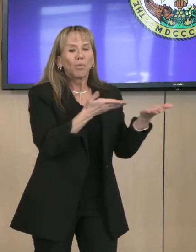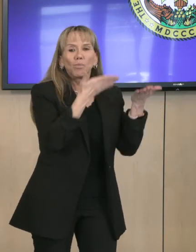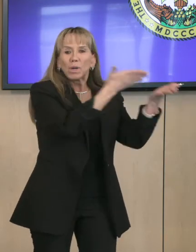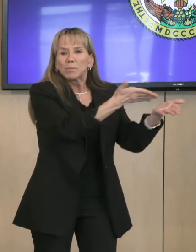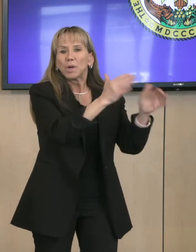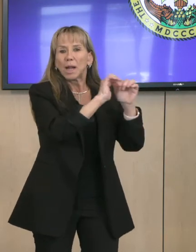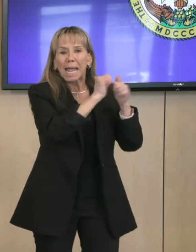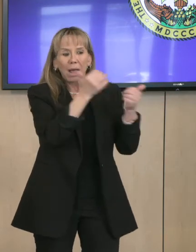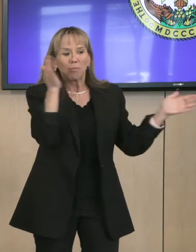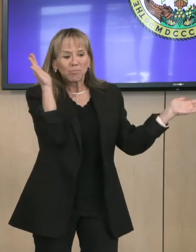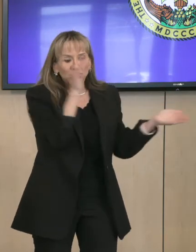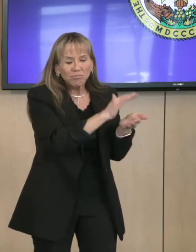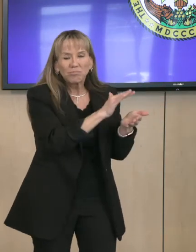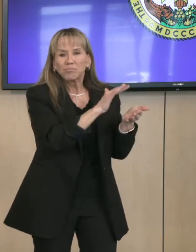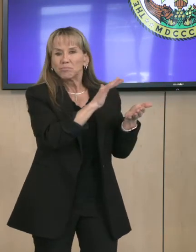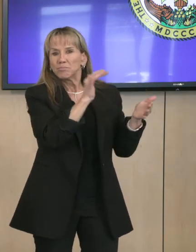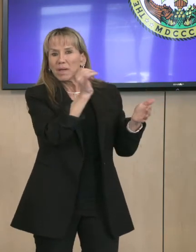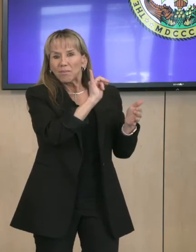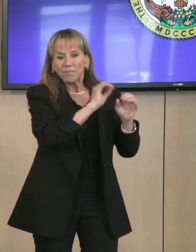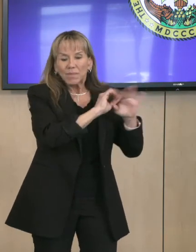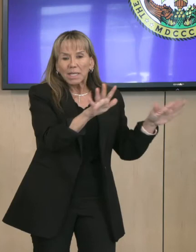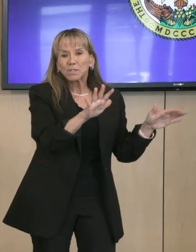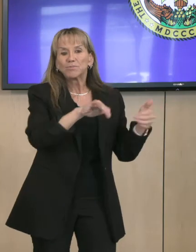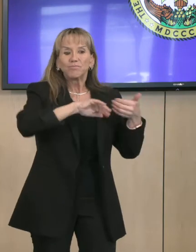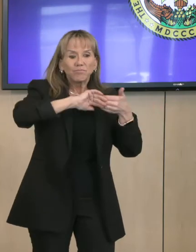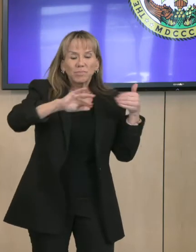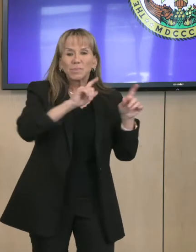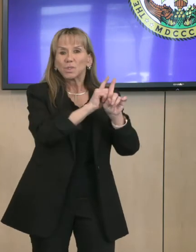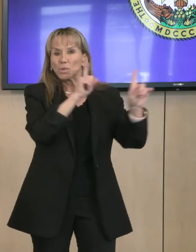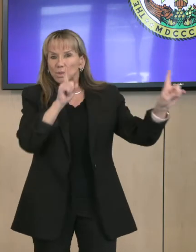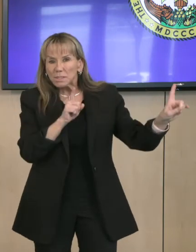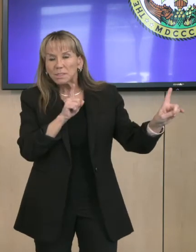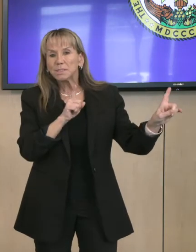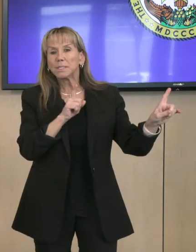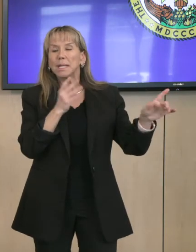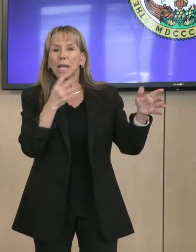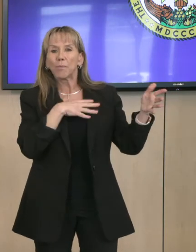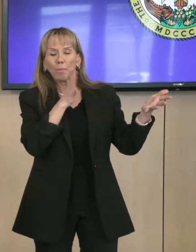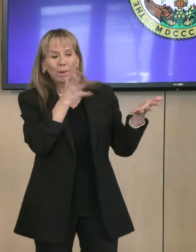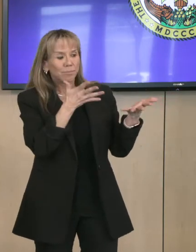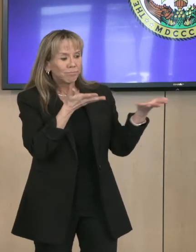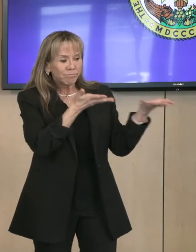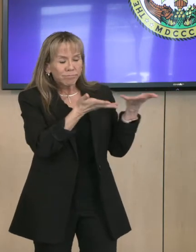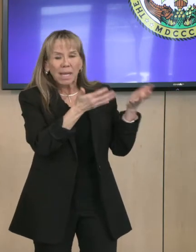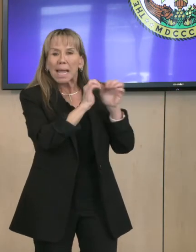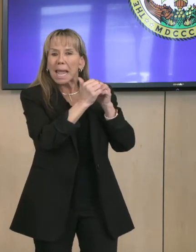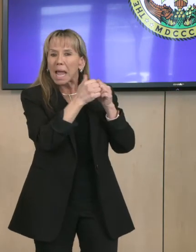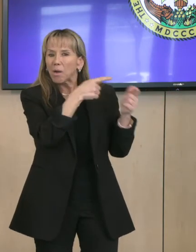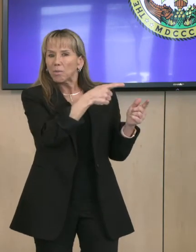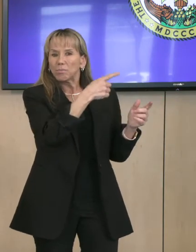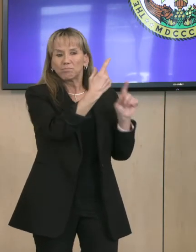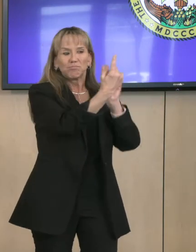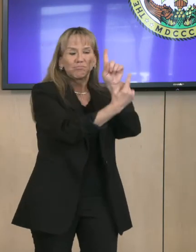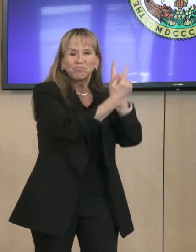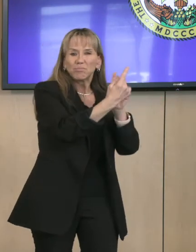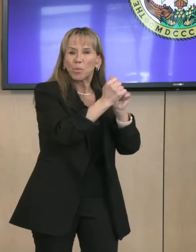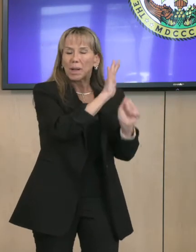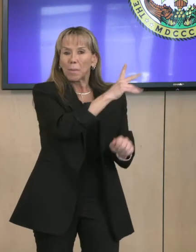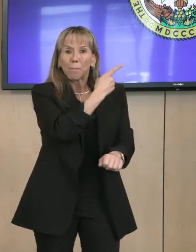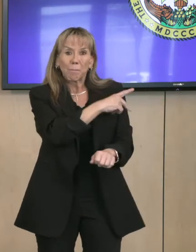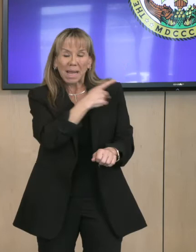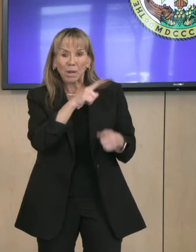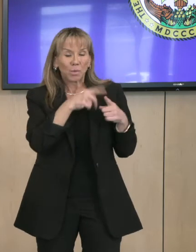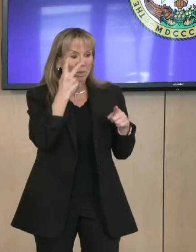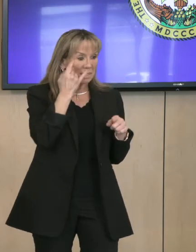social distancing, and how to deal with individual patients to see if any are